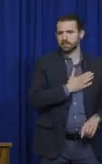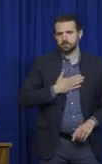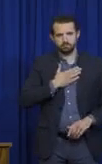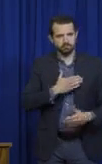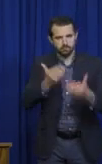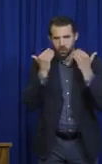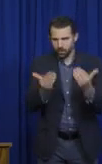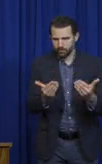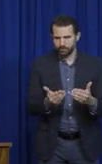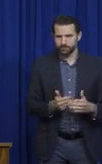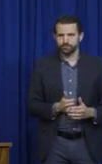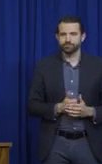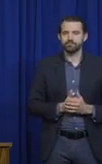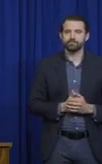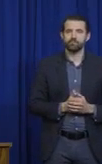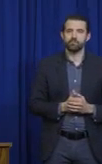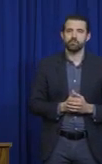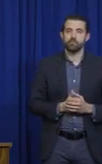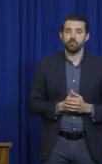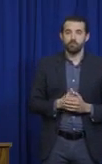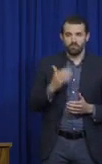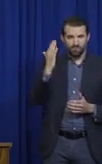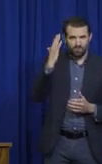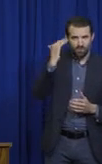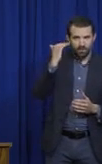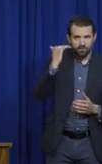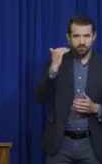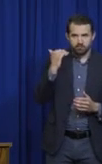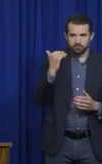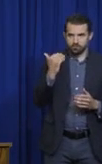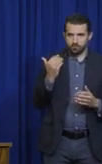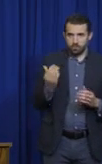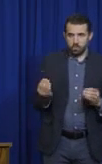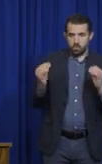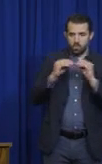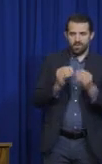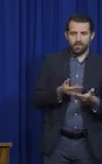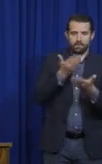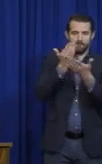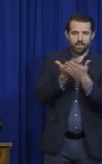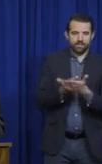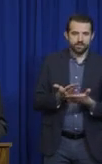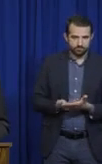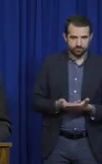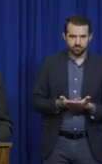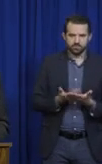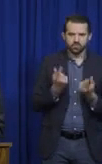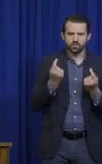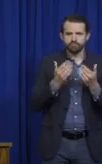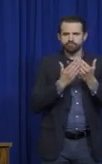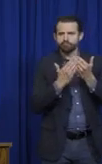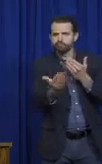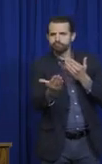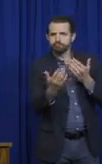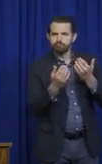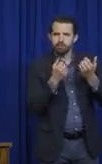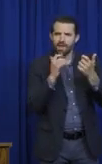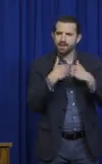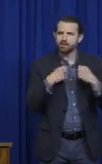state are offering, because we have a much stronger sense of how to interpret that and where to go from there. Thanks,